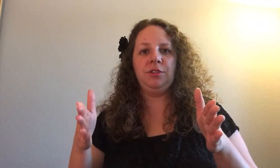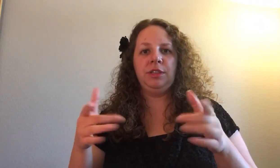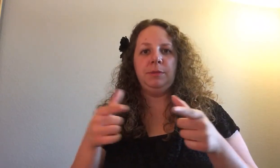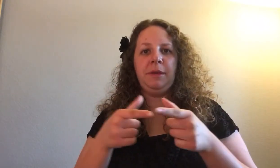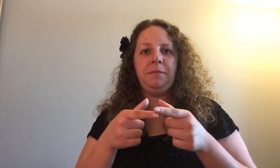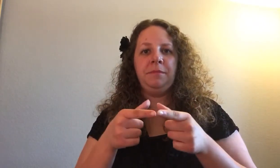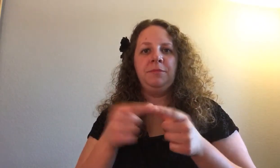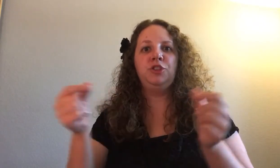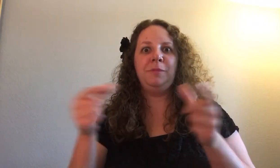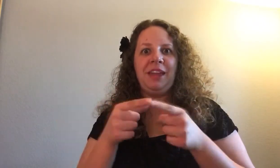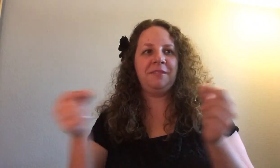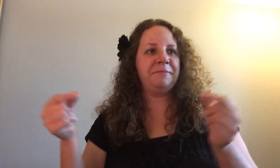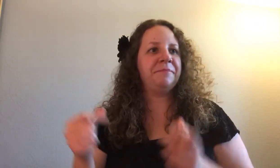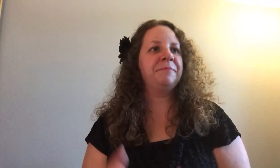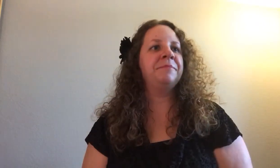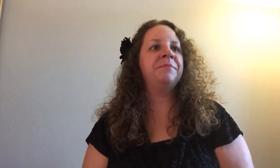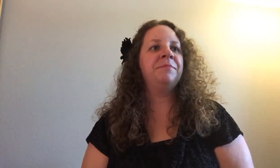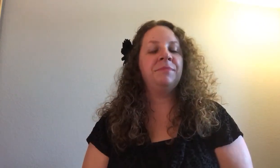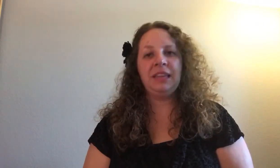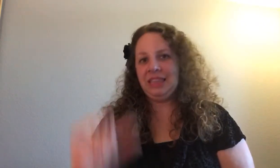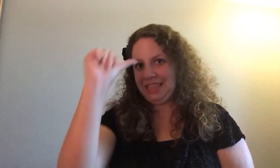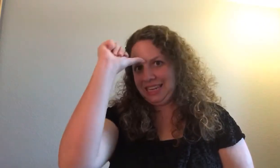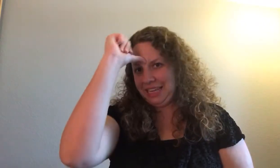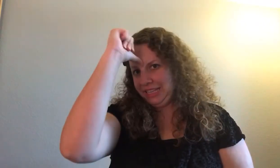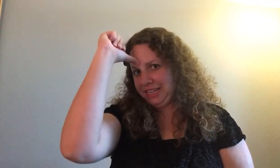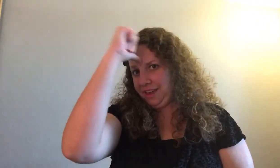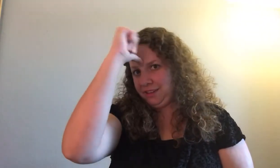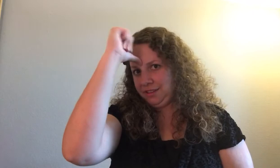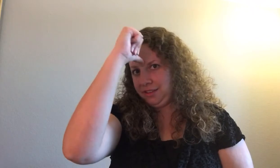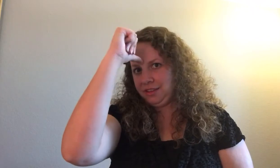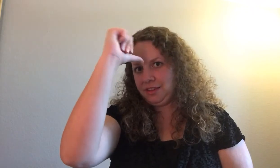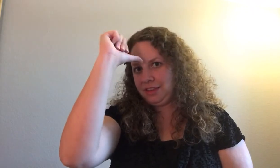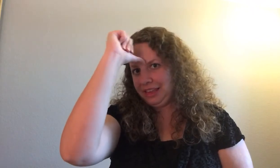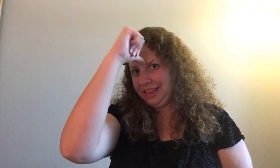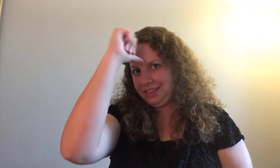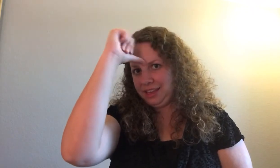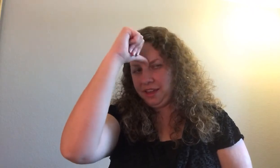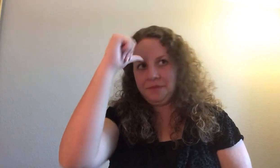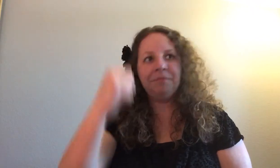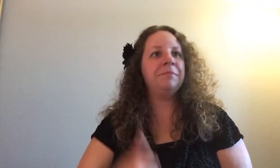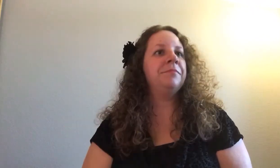this way, Japan. Then India, India.